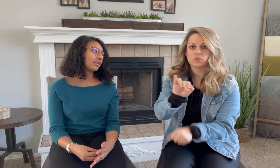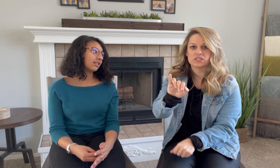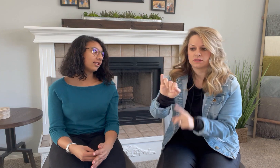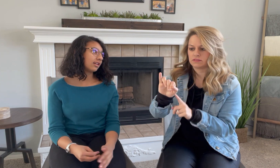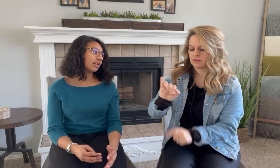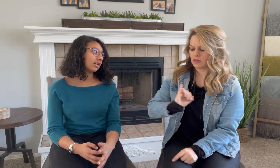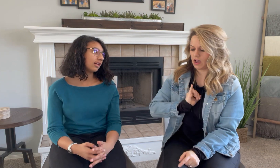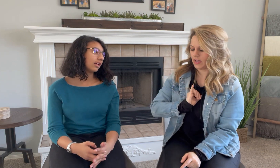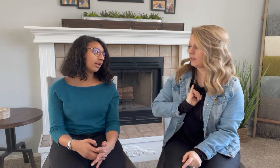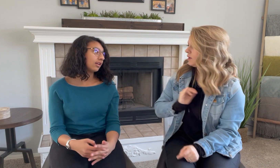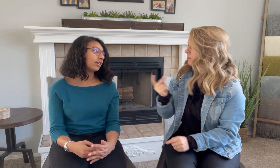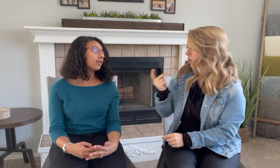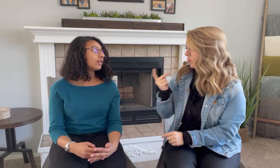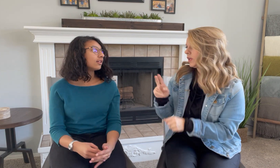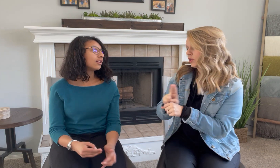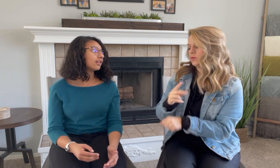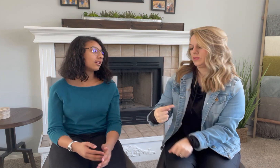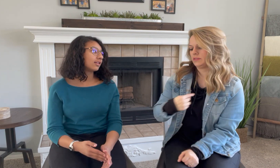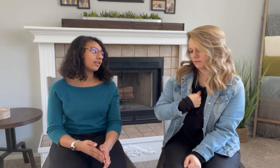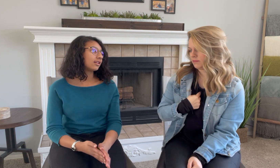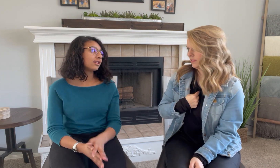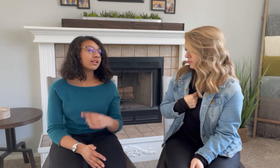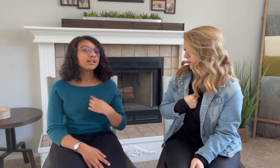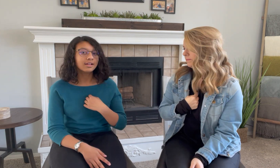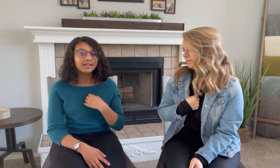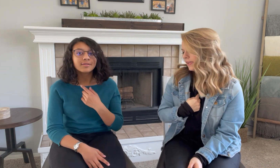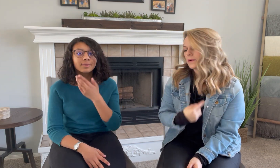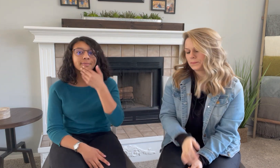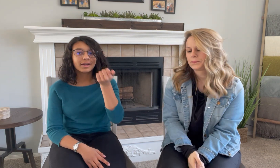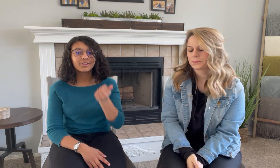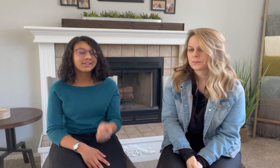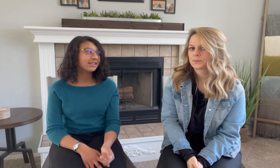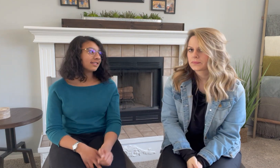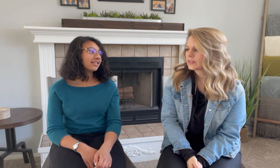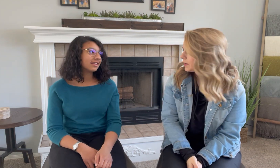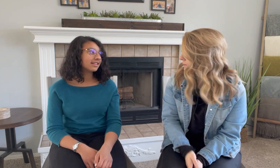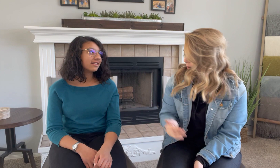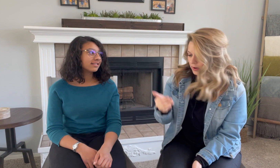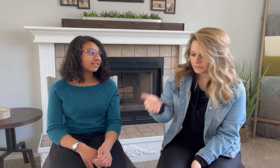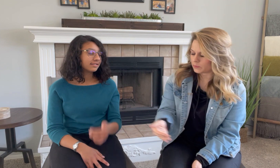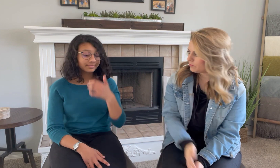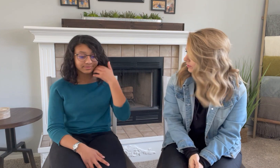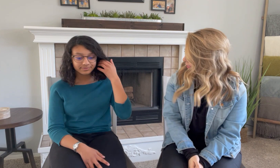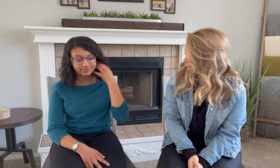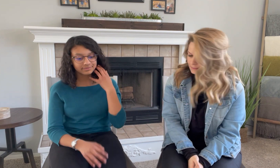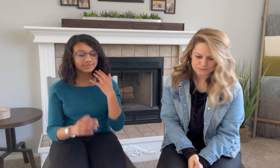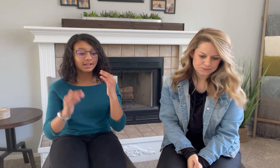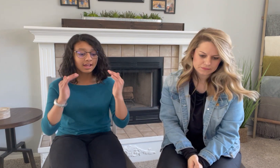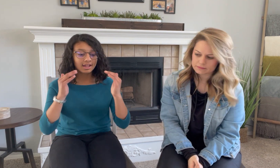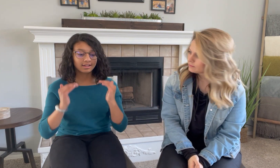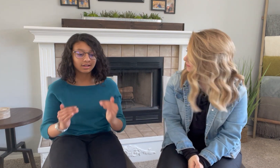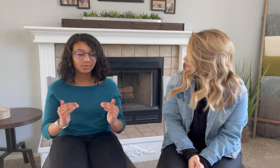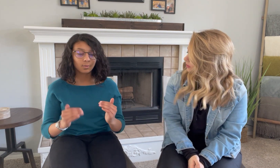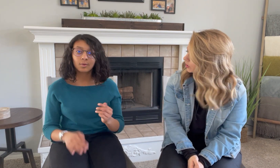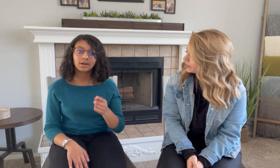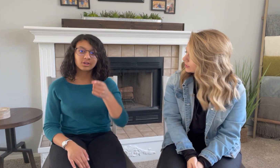use I, but we use this one. Yeah. Yep. All right, you ready for the next? Our next